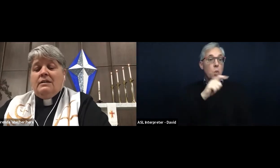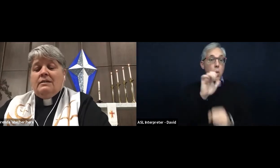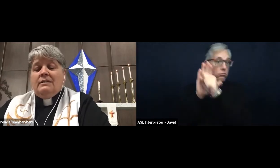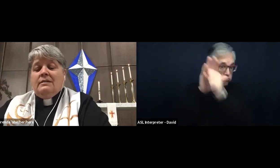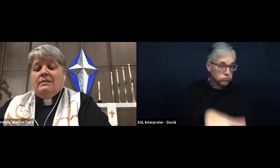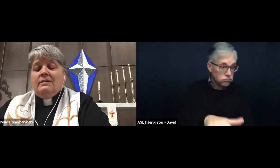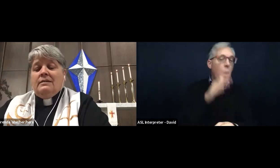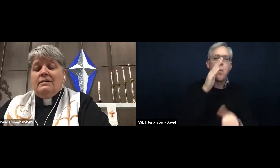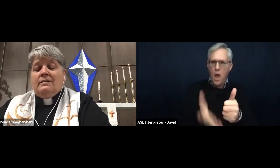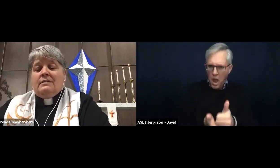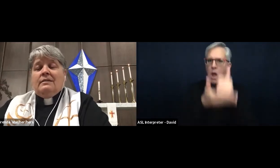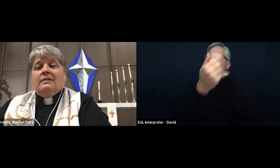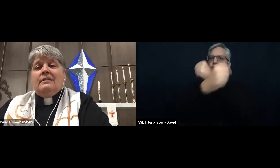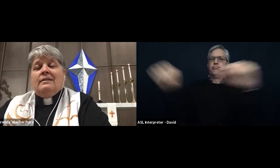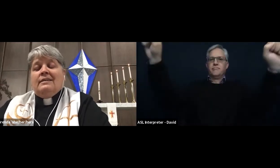free.